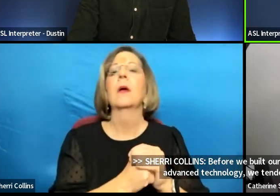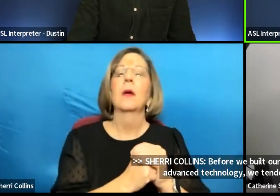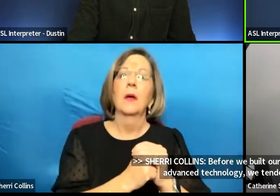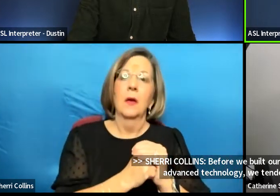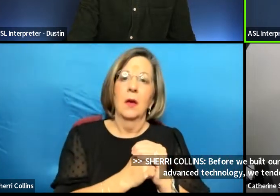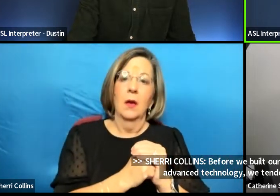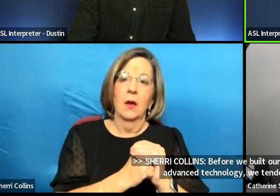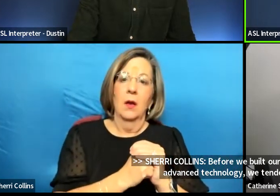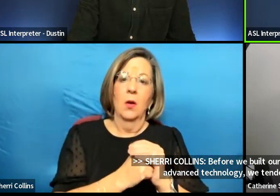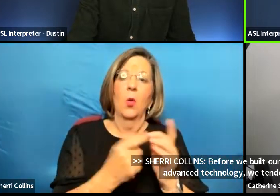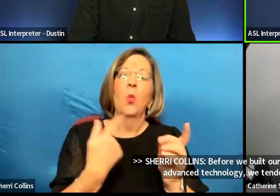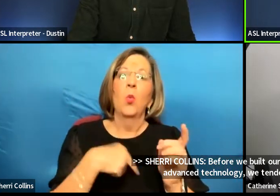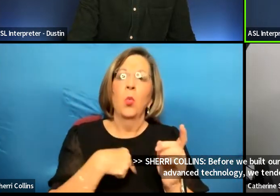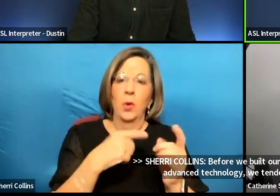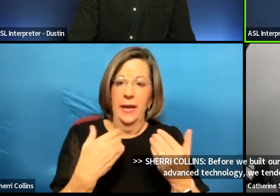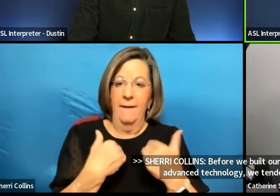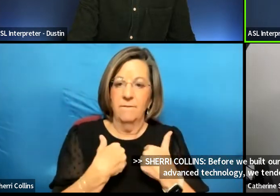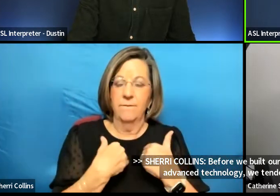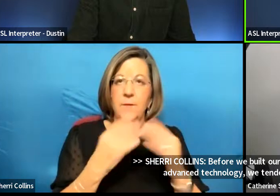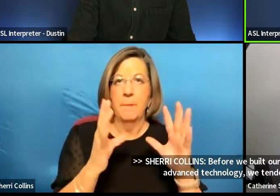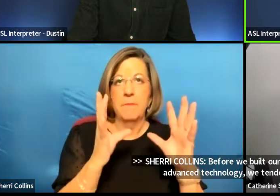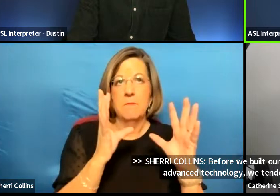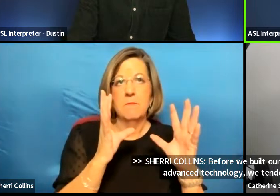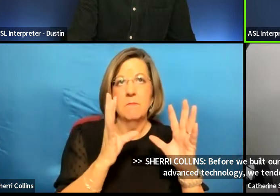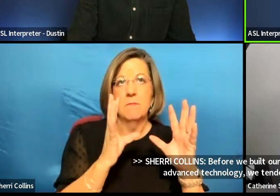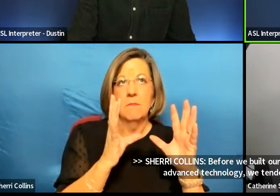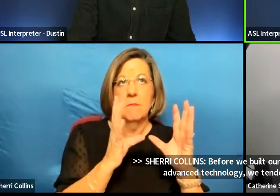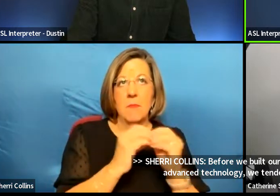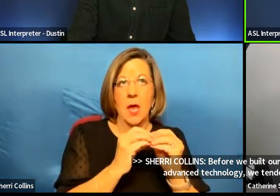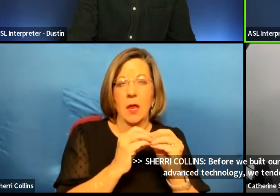that's the way it's always been.